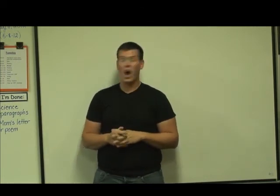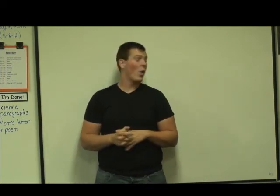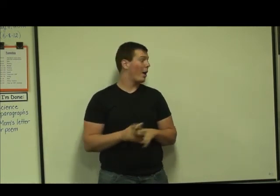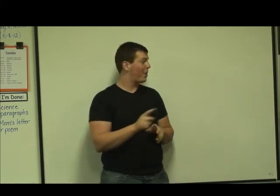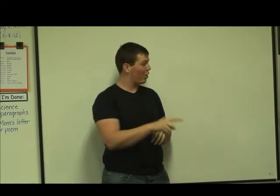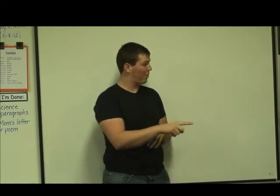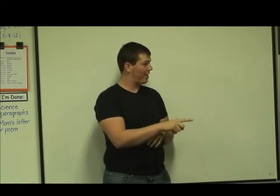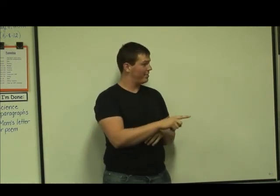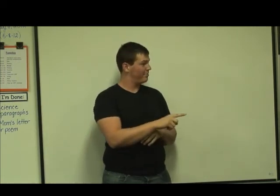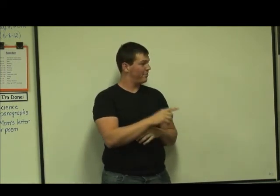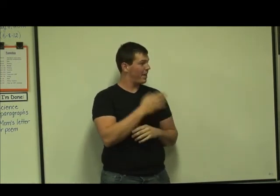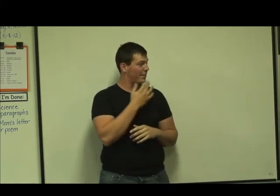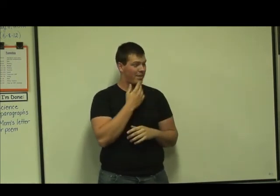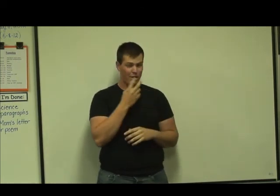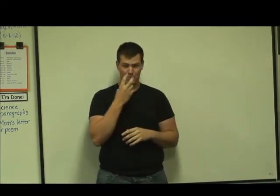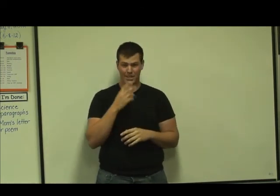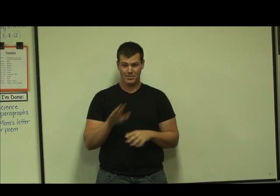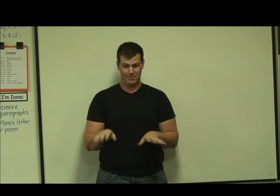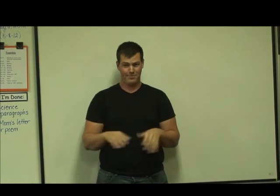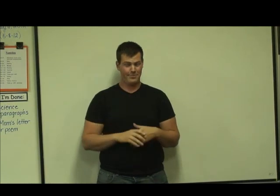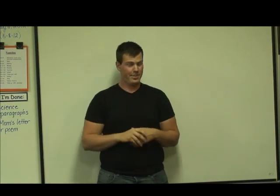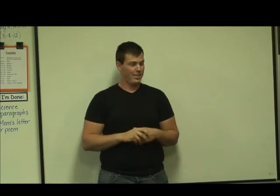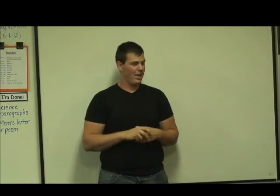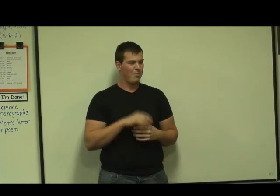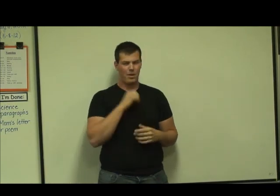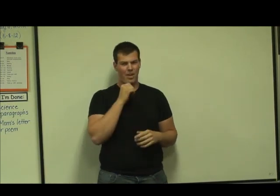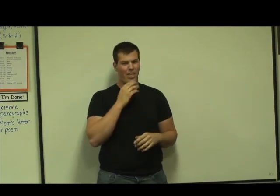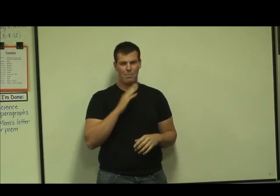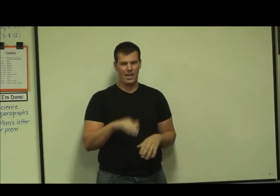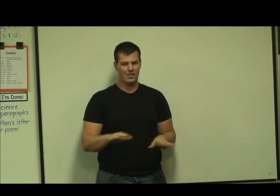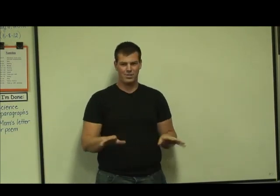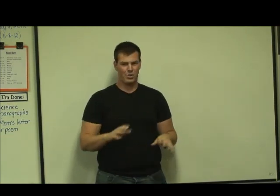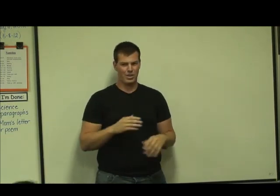Oh, I'm colorblind. I ain't colorblind. But I'm not that bad. The way